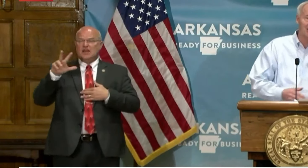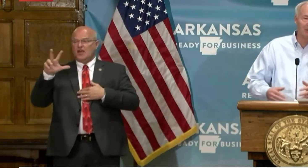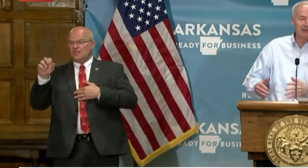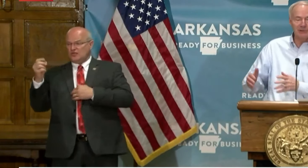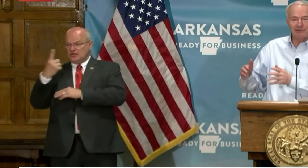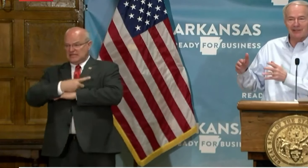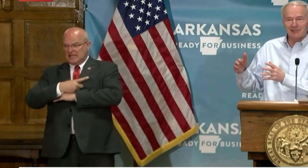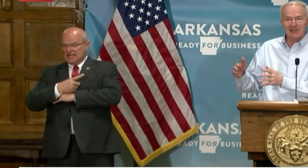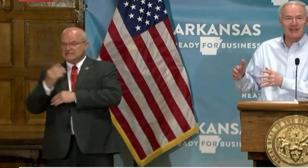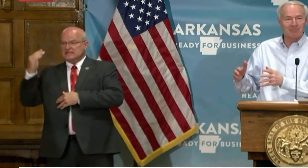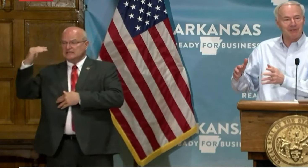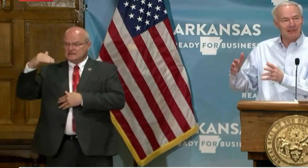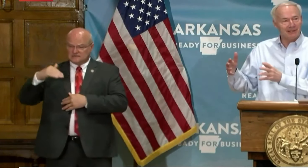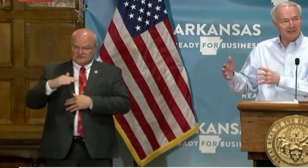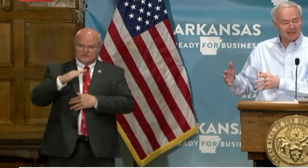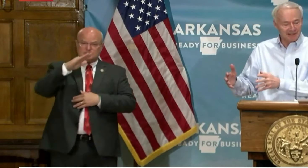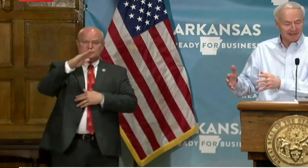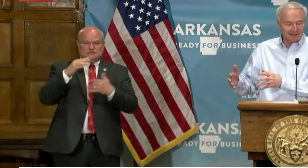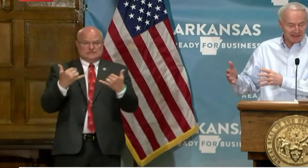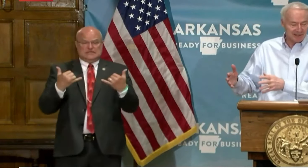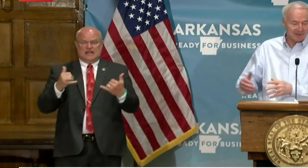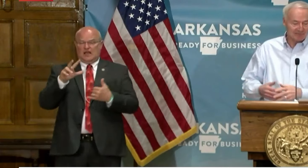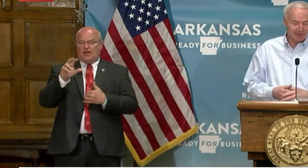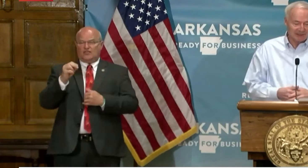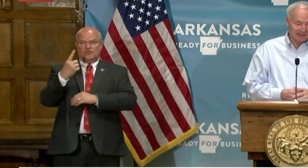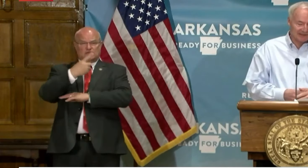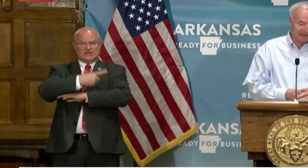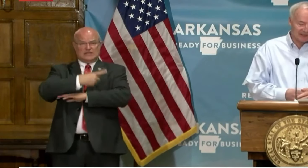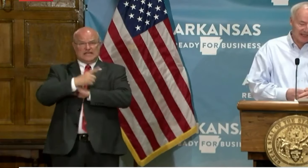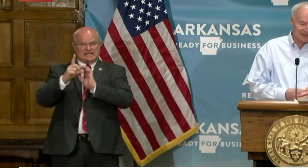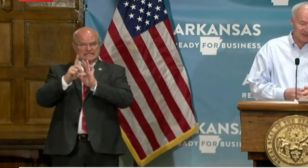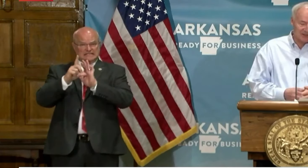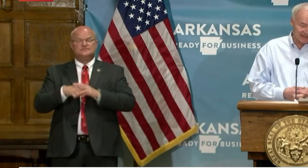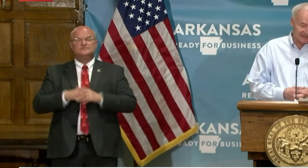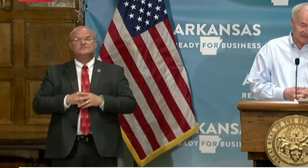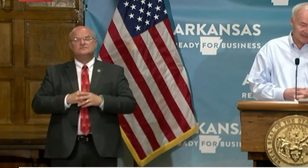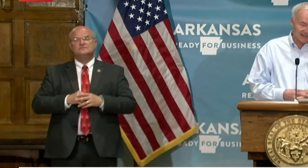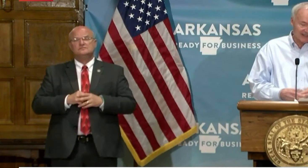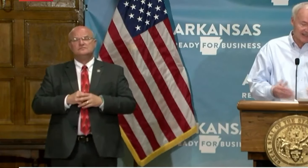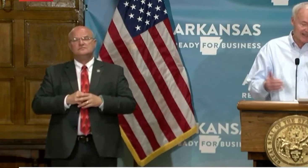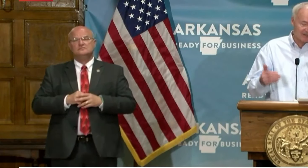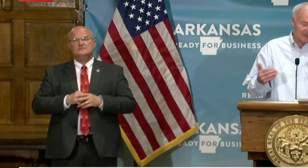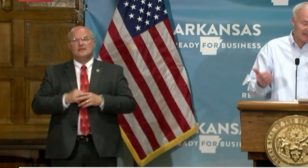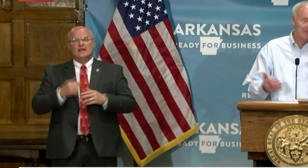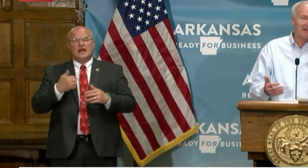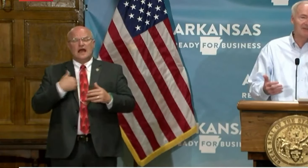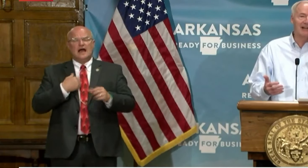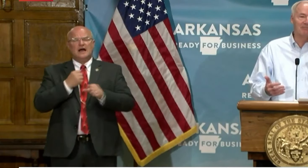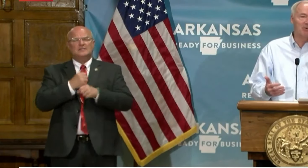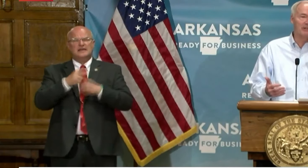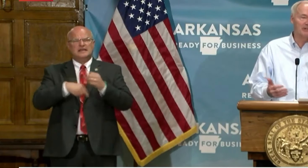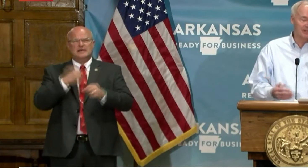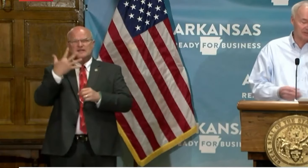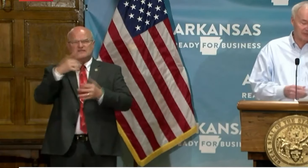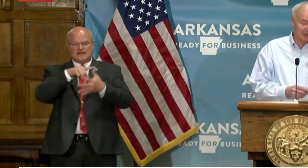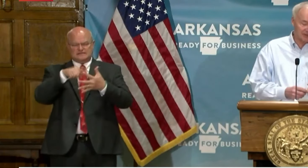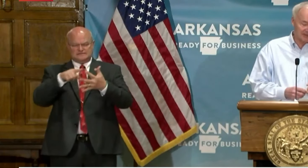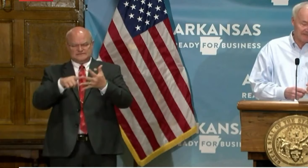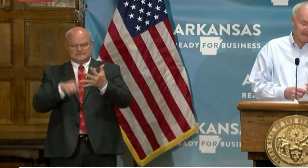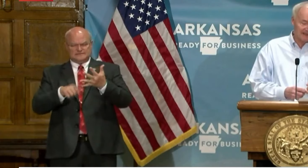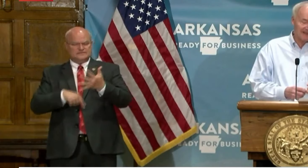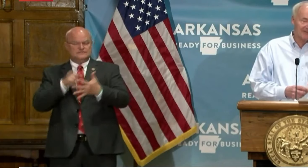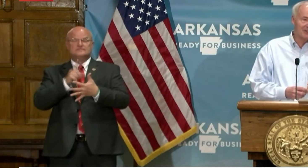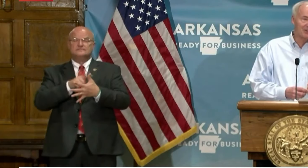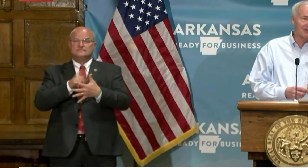days ago, and then you've got a second peak here in the last couple of, and I'll make about 5 points here.